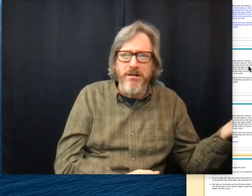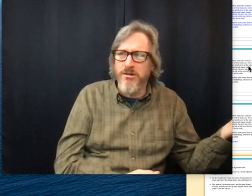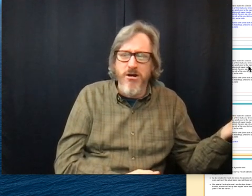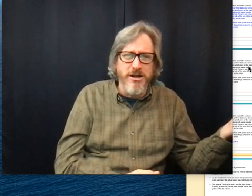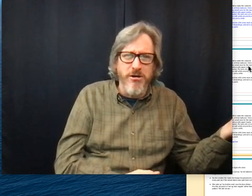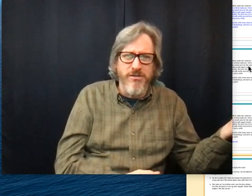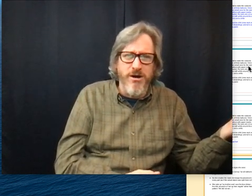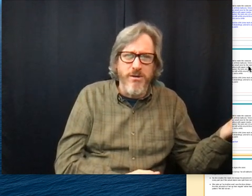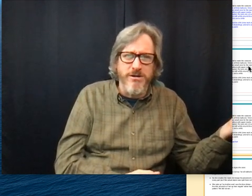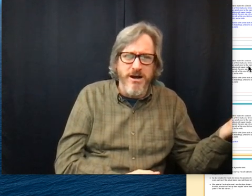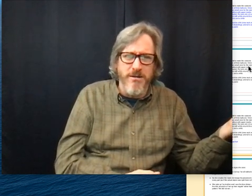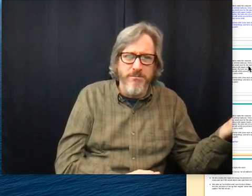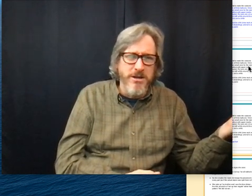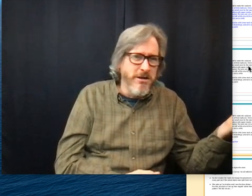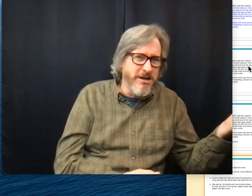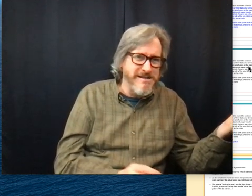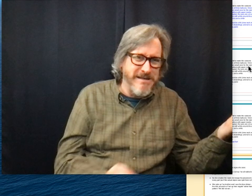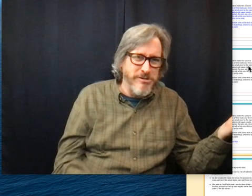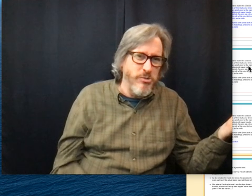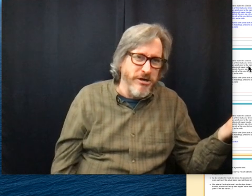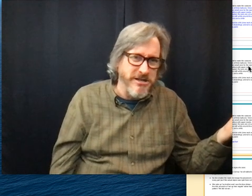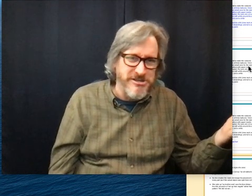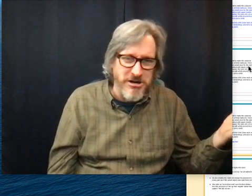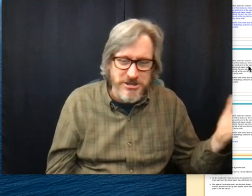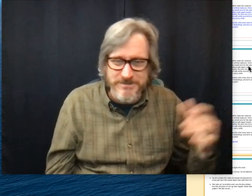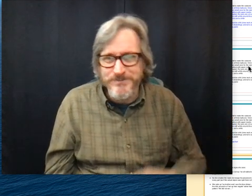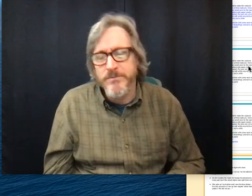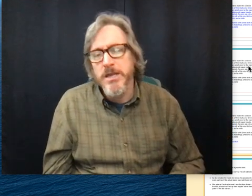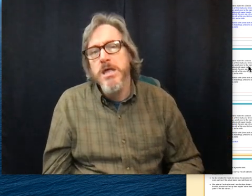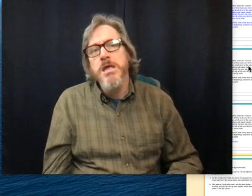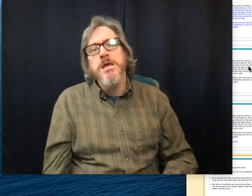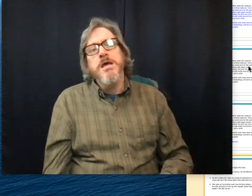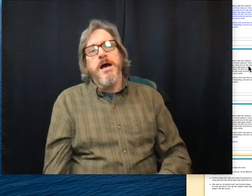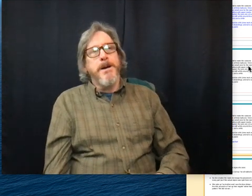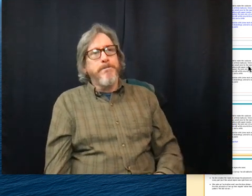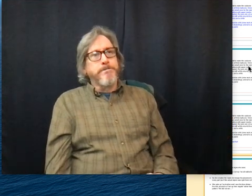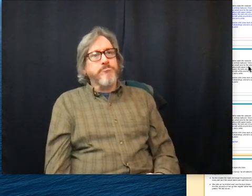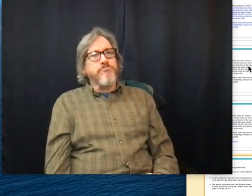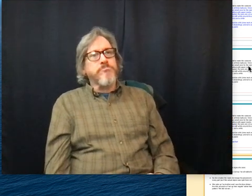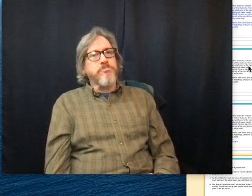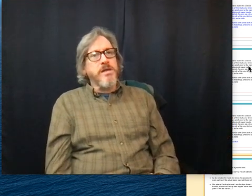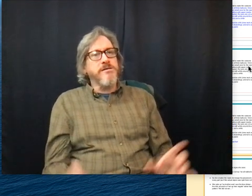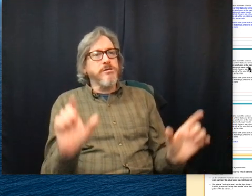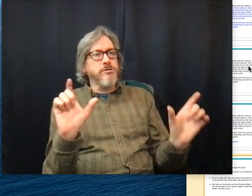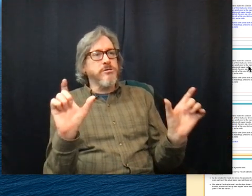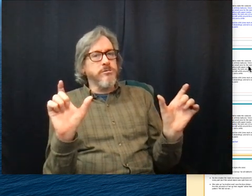that all along. And you all thought we were dumb because it was a weird construction.